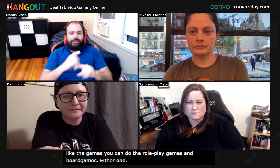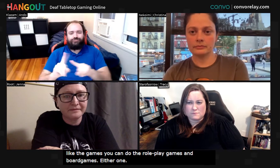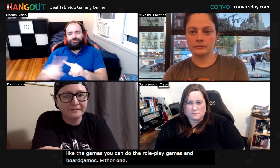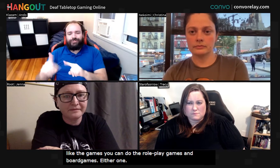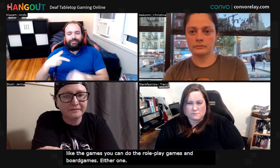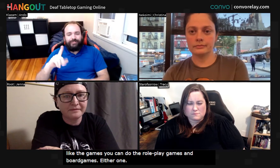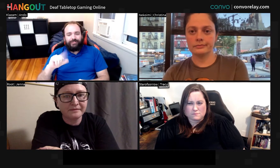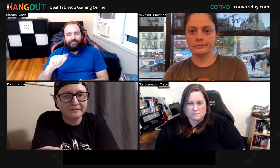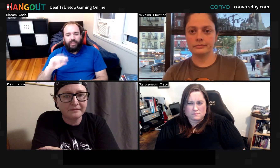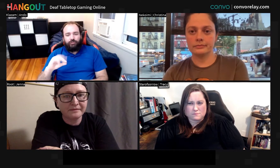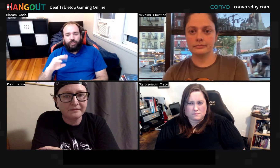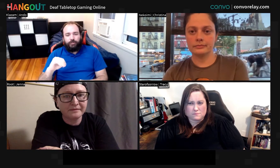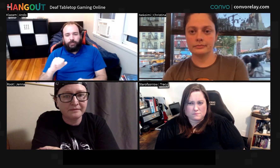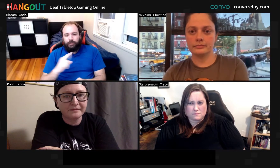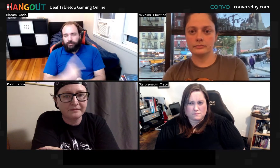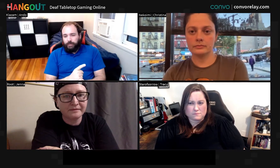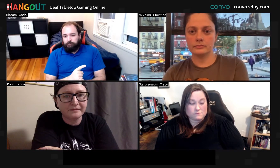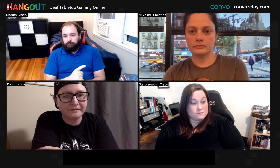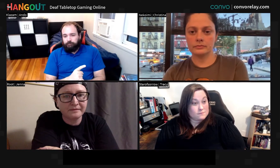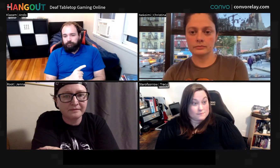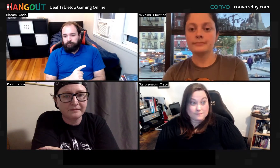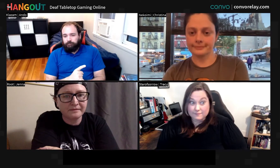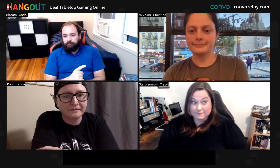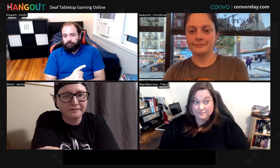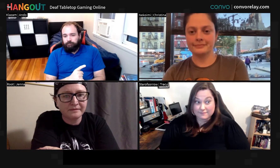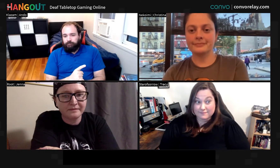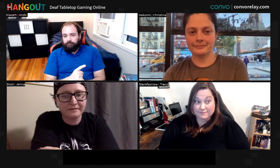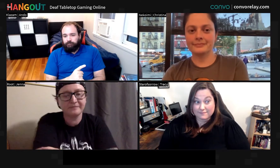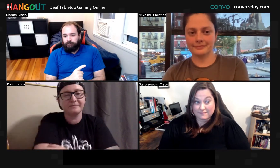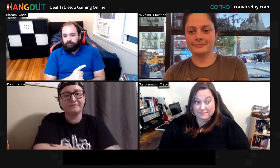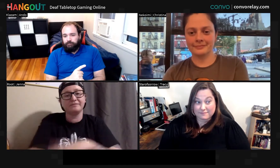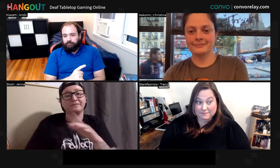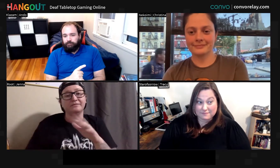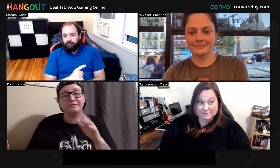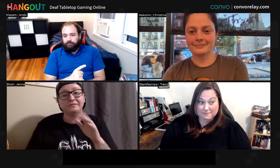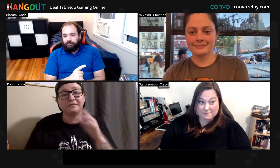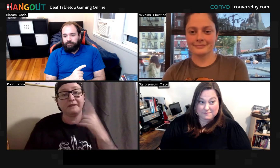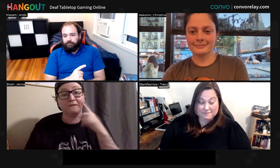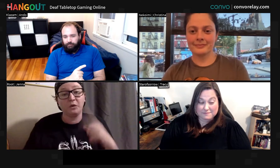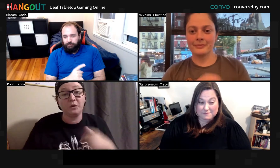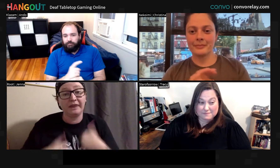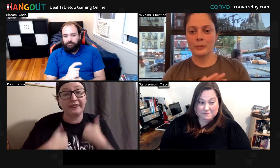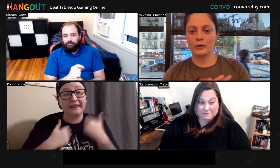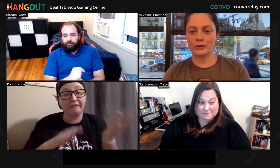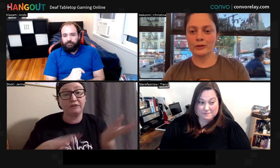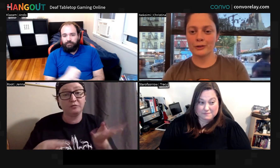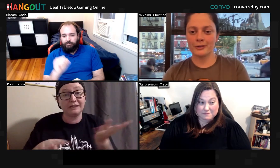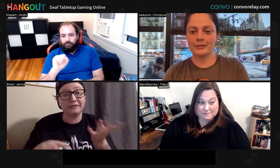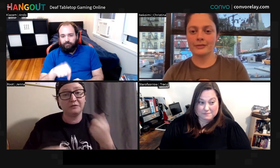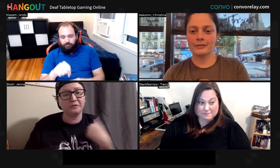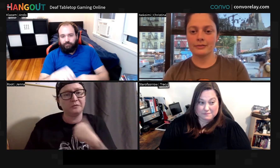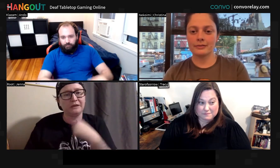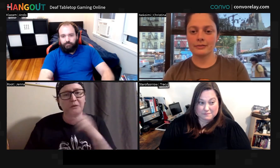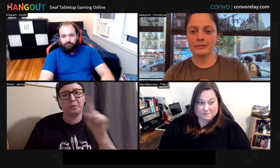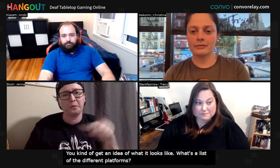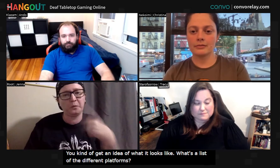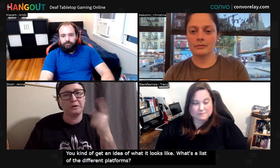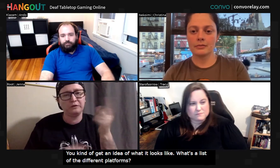So so what's a list of the different platforms, right? What are they? You mean for live streaming? We